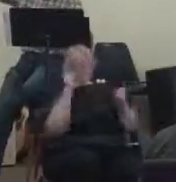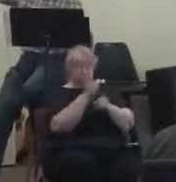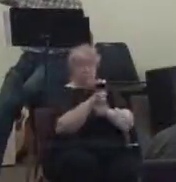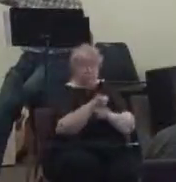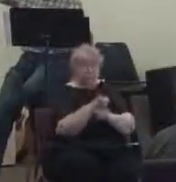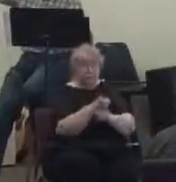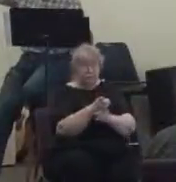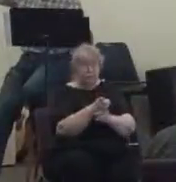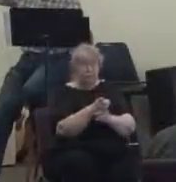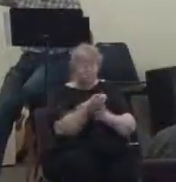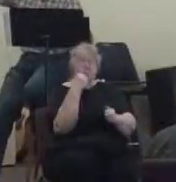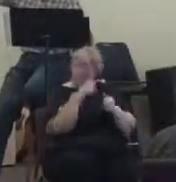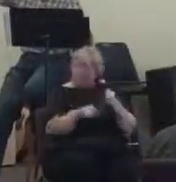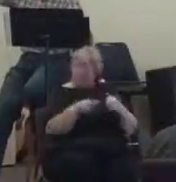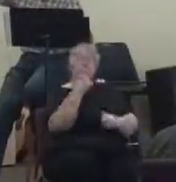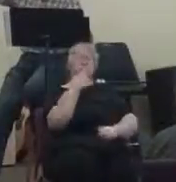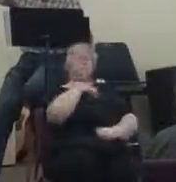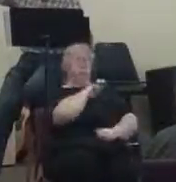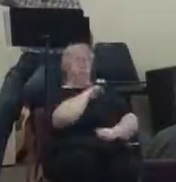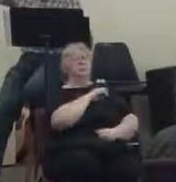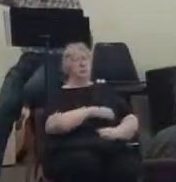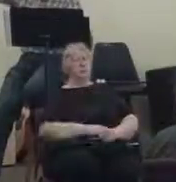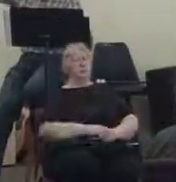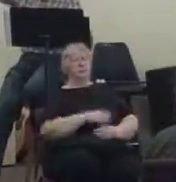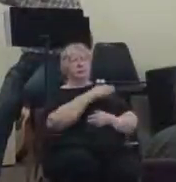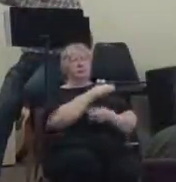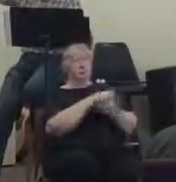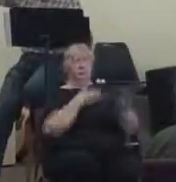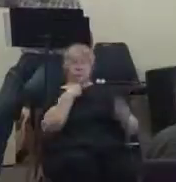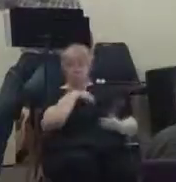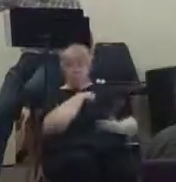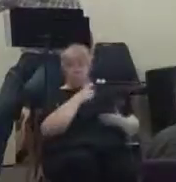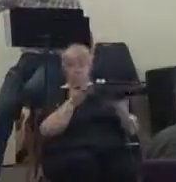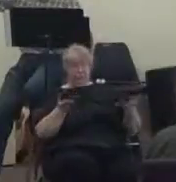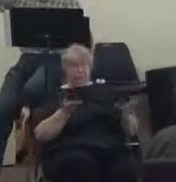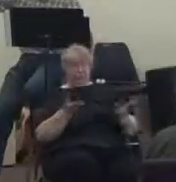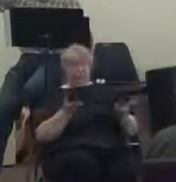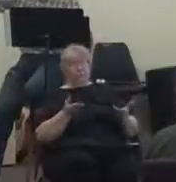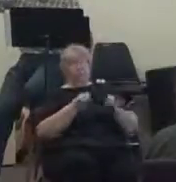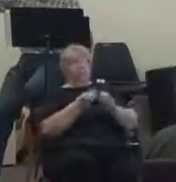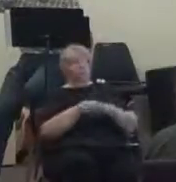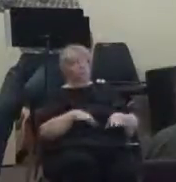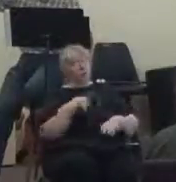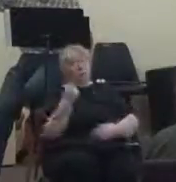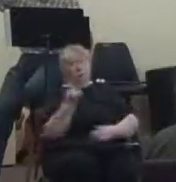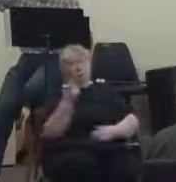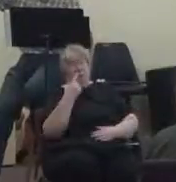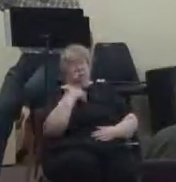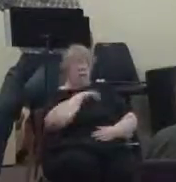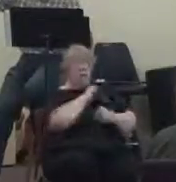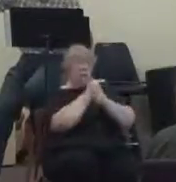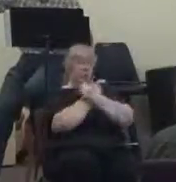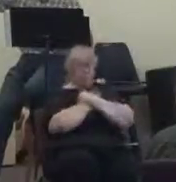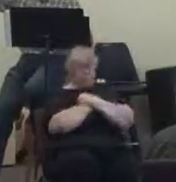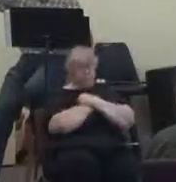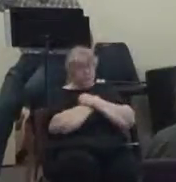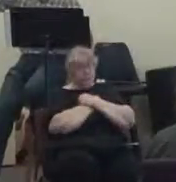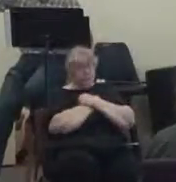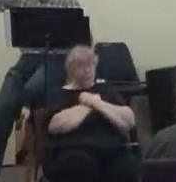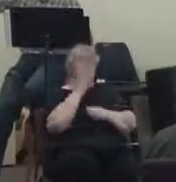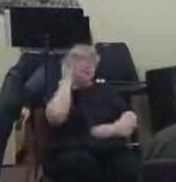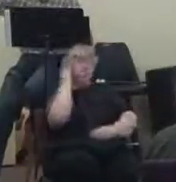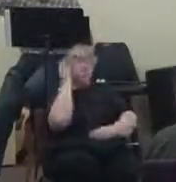me? Every one of us. Some of us here this morning have lost a loved one, have been